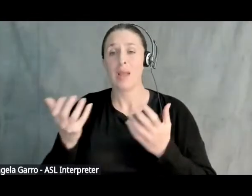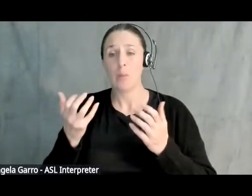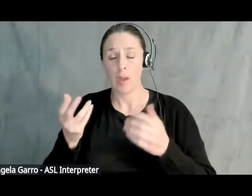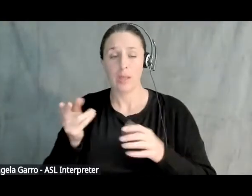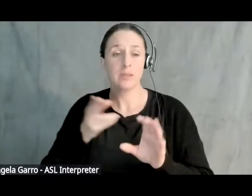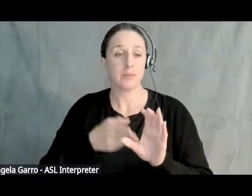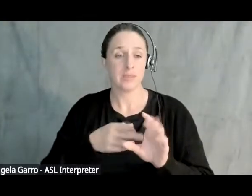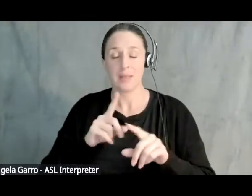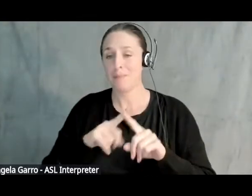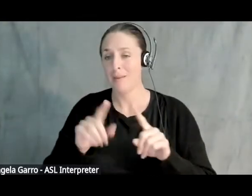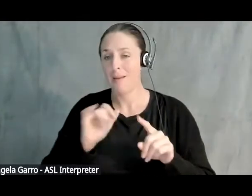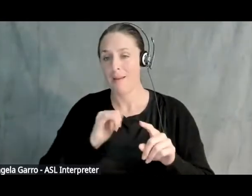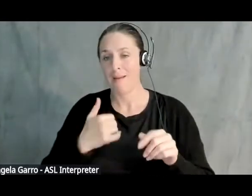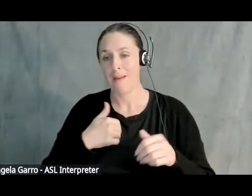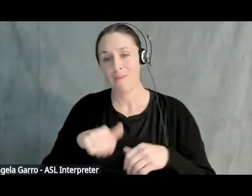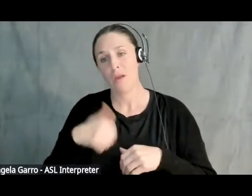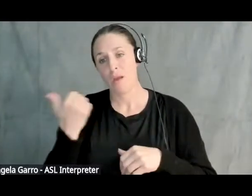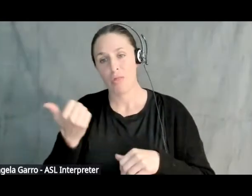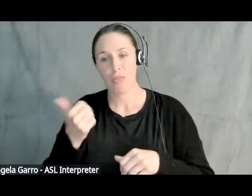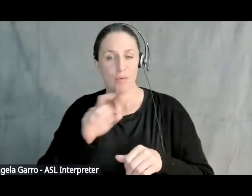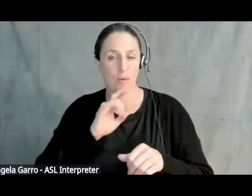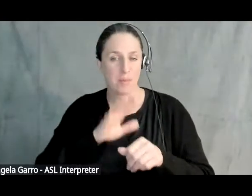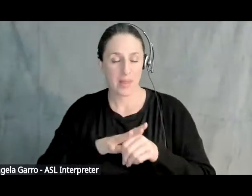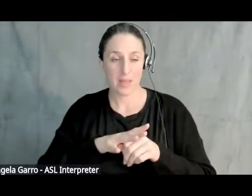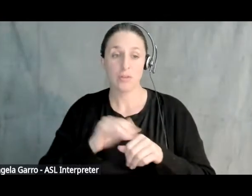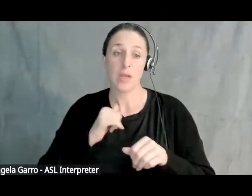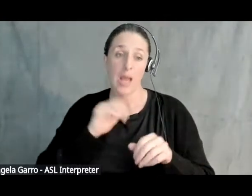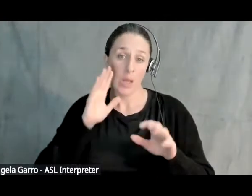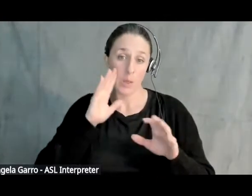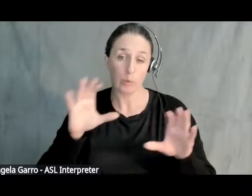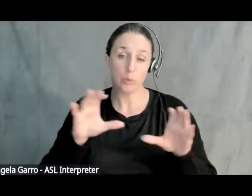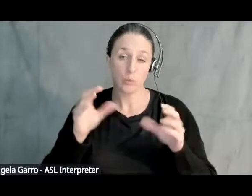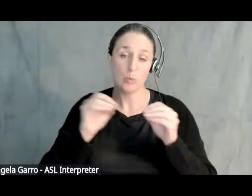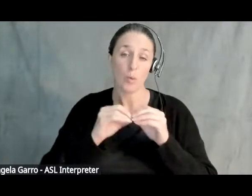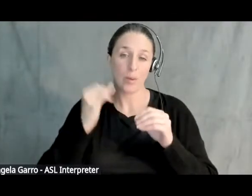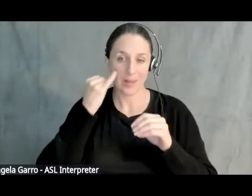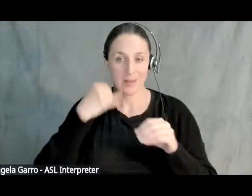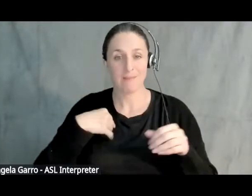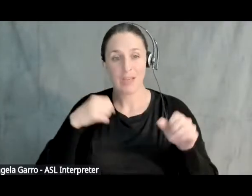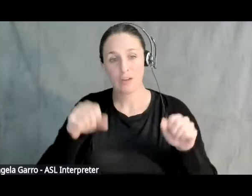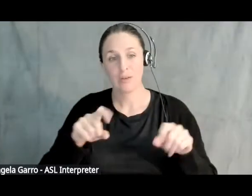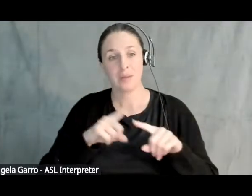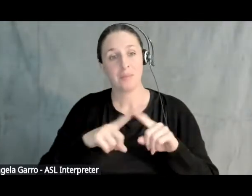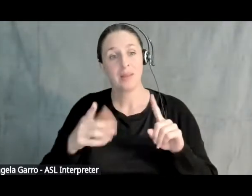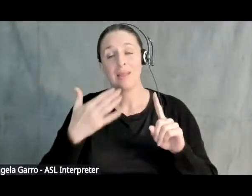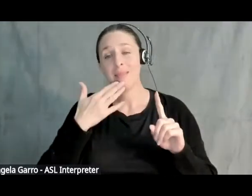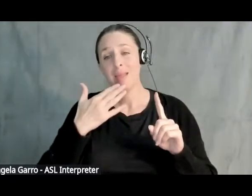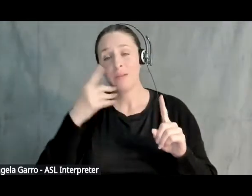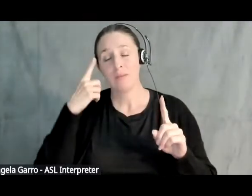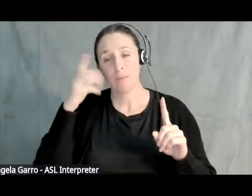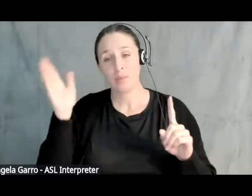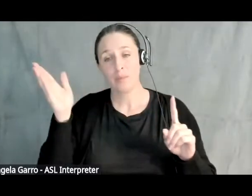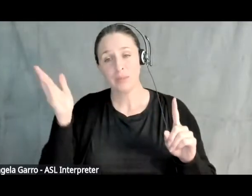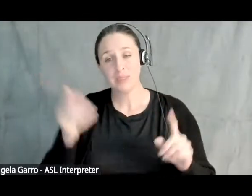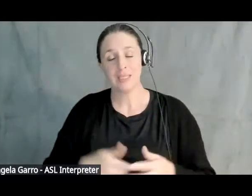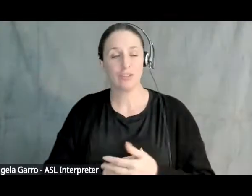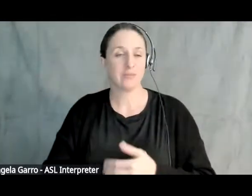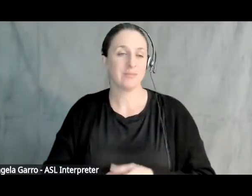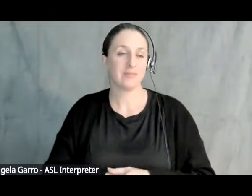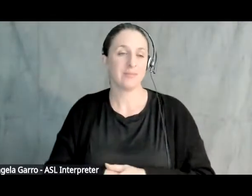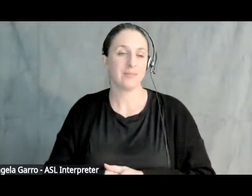other obligations, I would do more if I could. But thank you for the presentation.